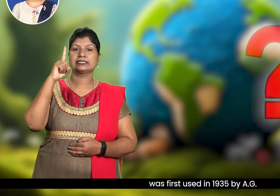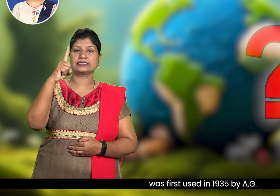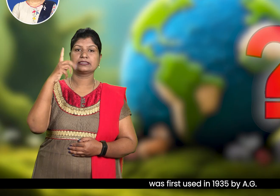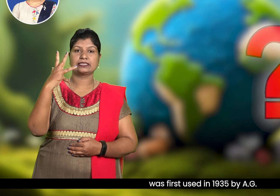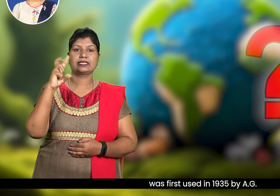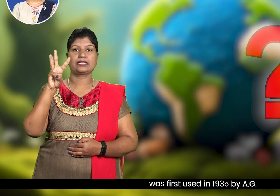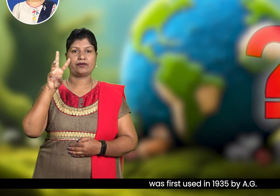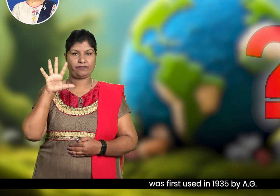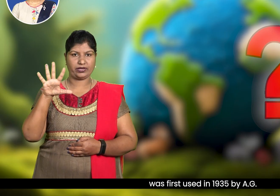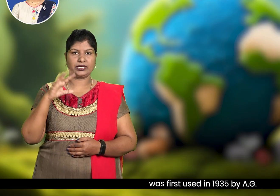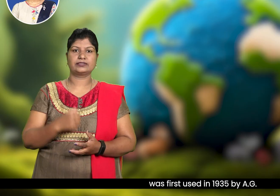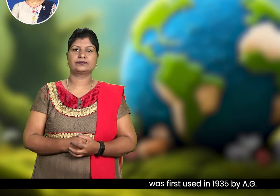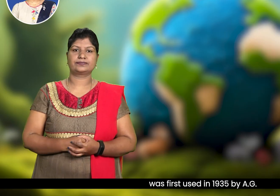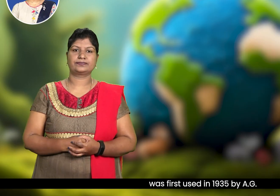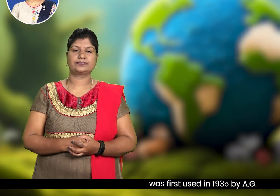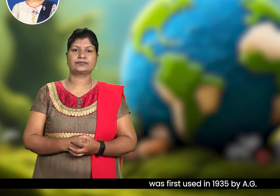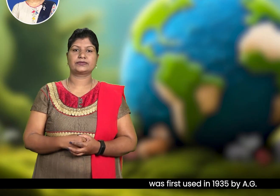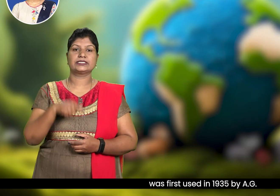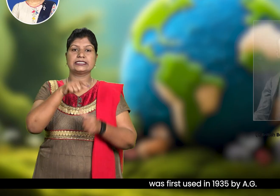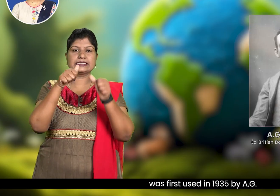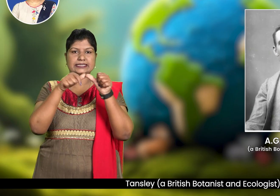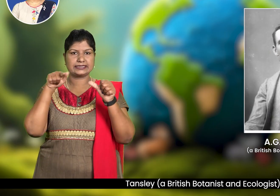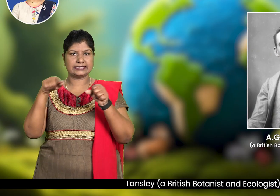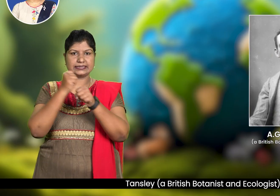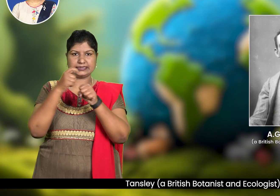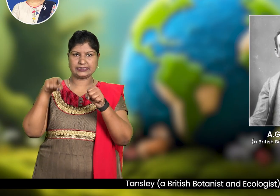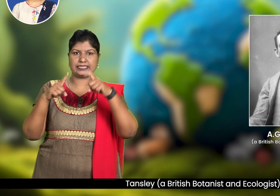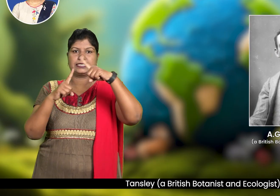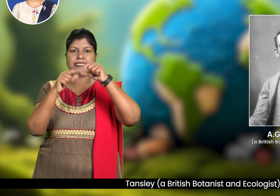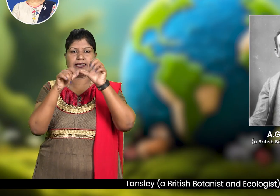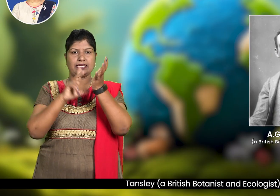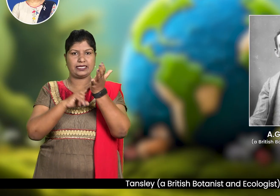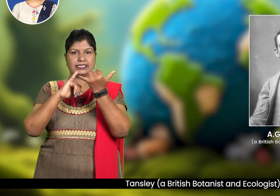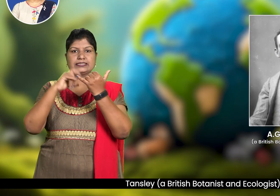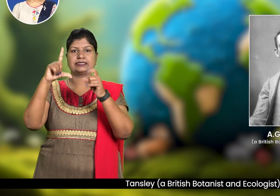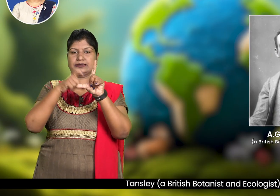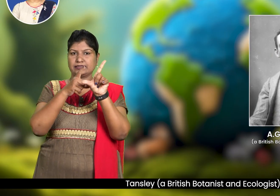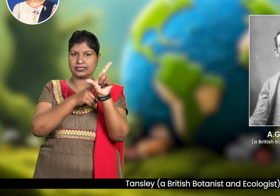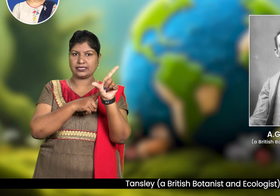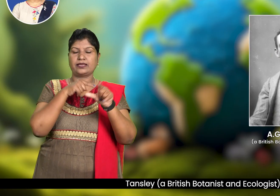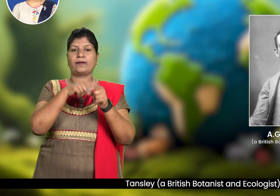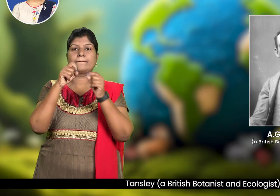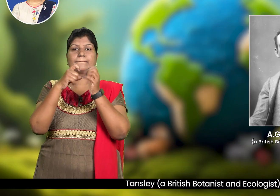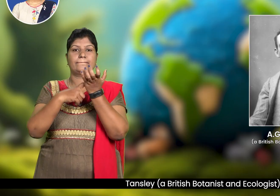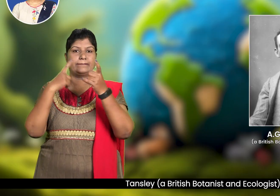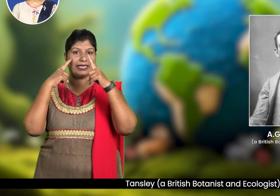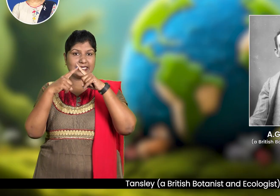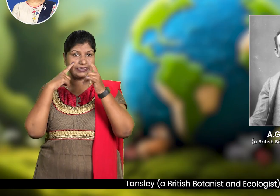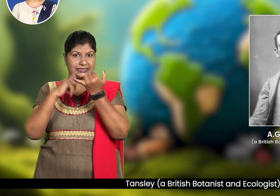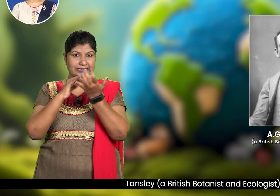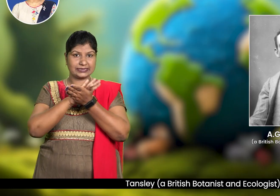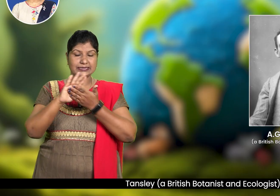1935 by A.G. Tansley, a British botanist